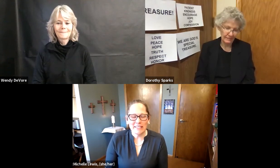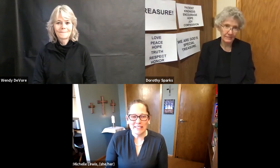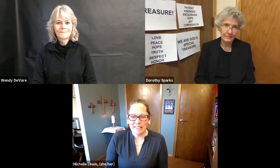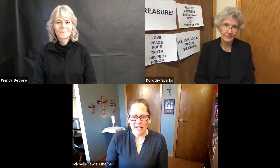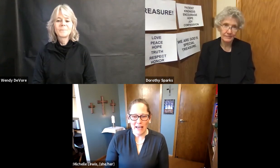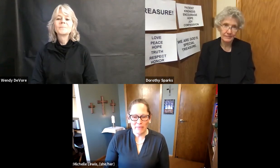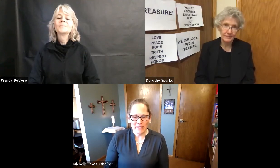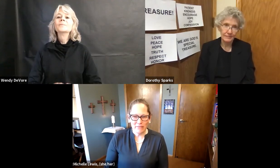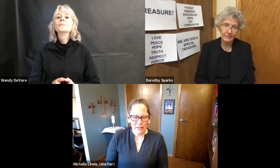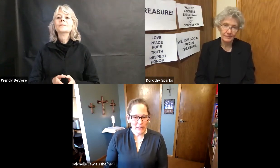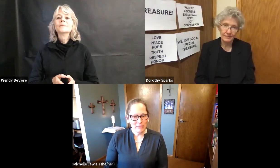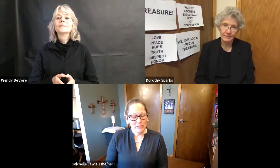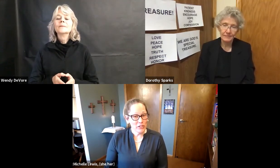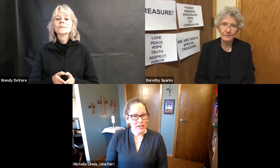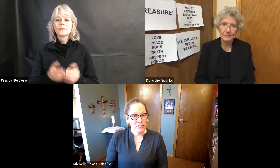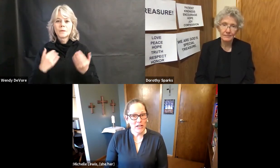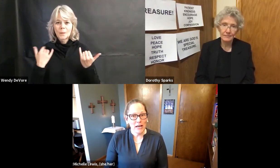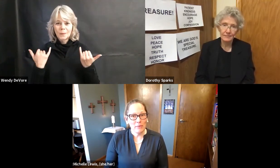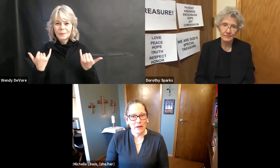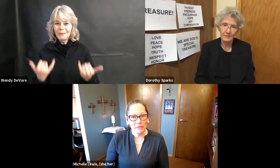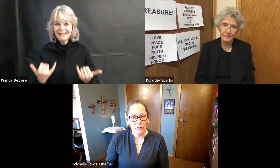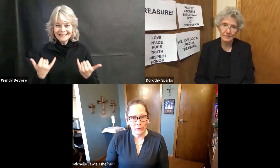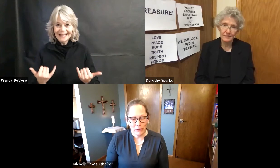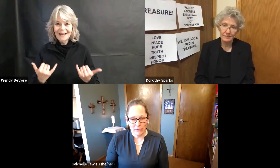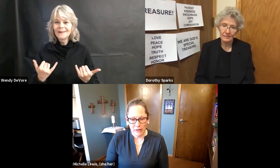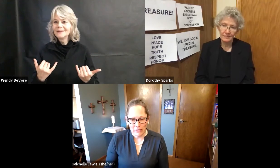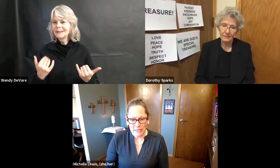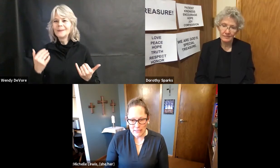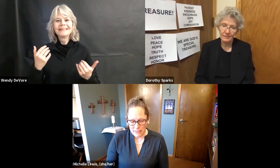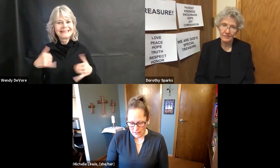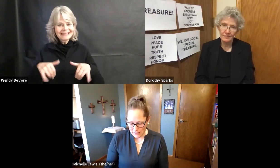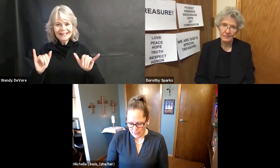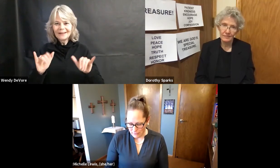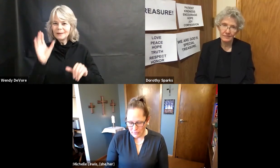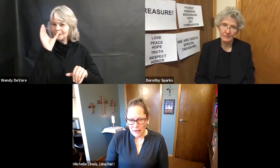During this time, this very strange time of coronavirus,